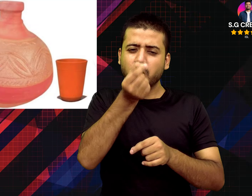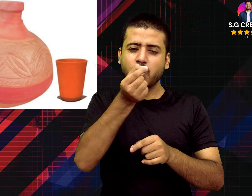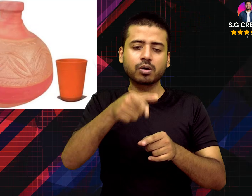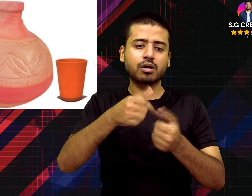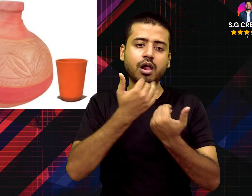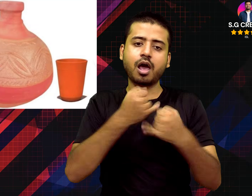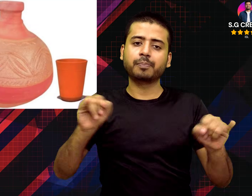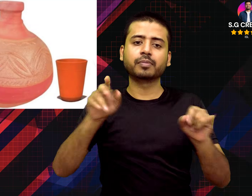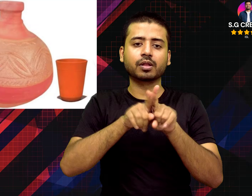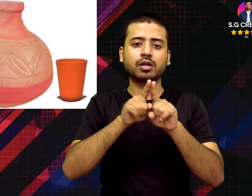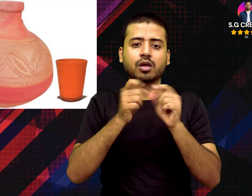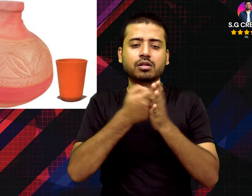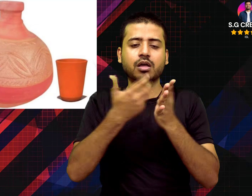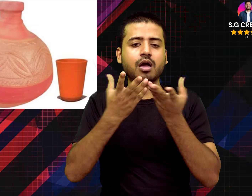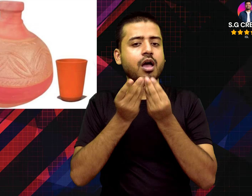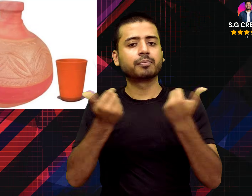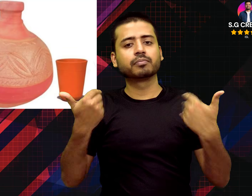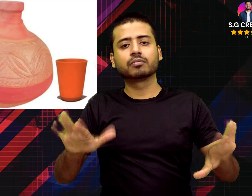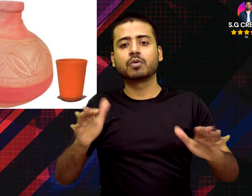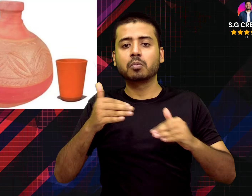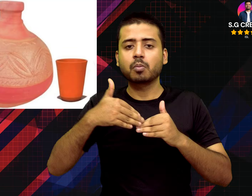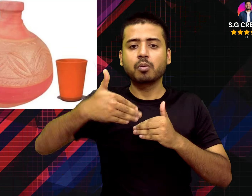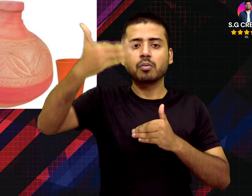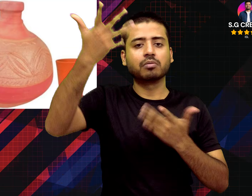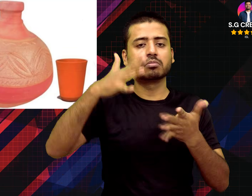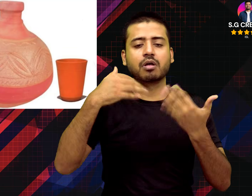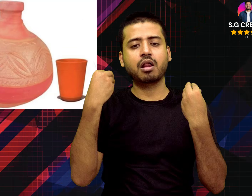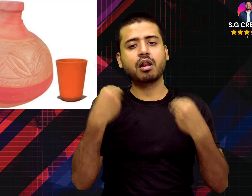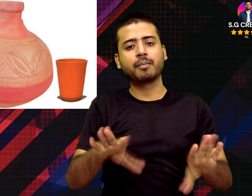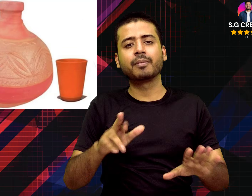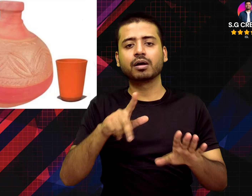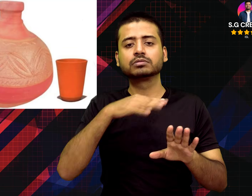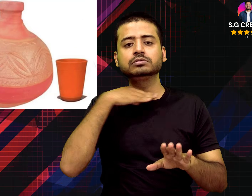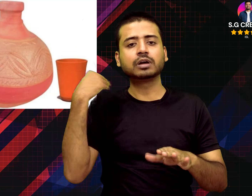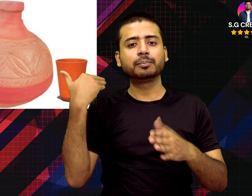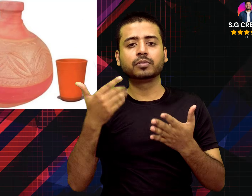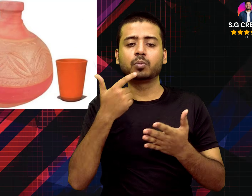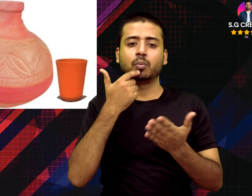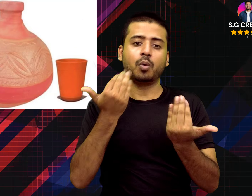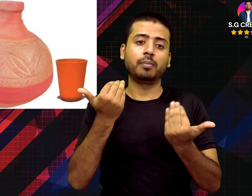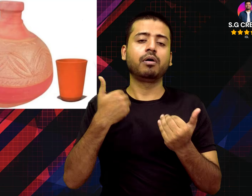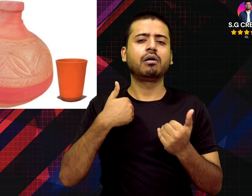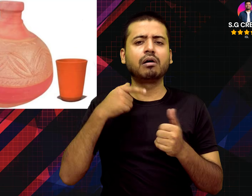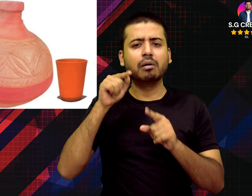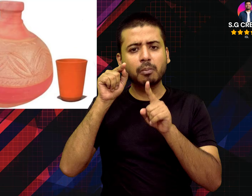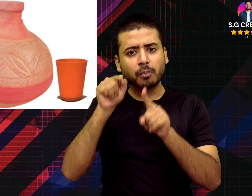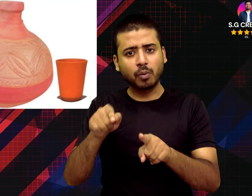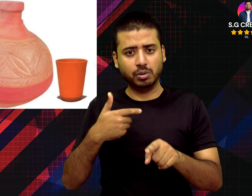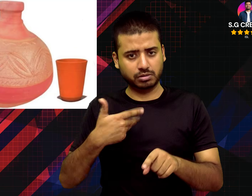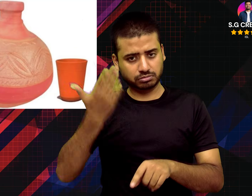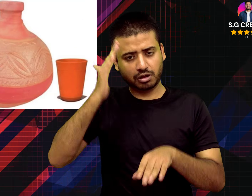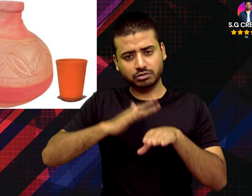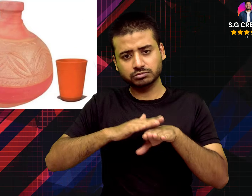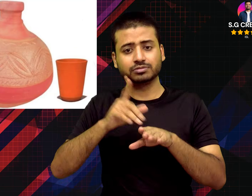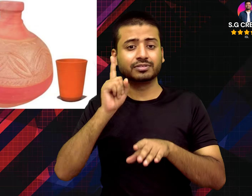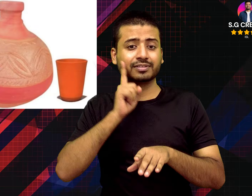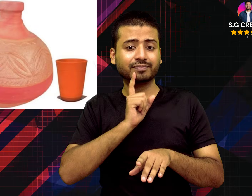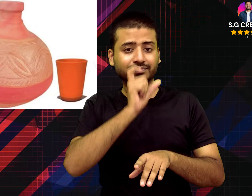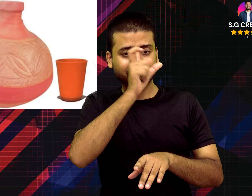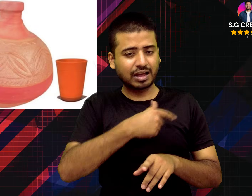science, the consequences of contamination, the cultural context, and the exact methods required to maintain and restore these traditional clay